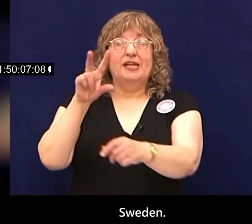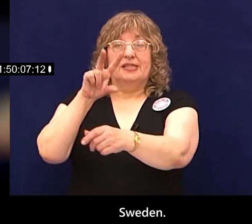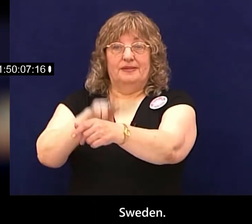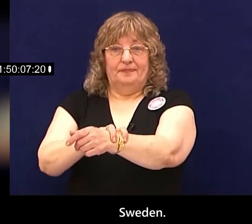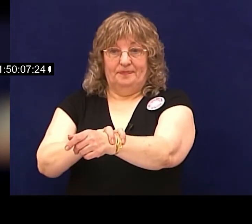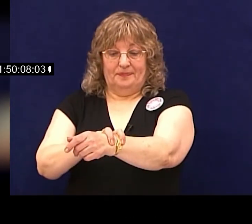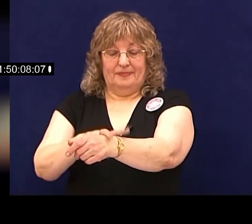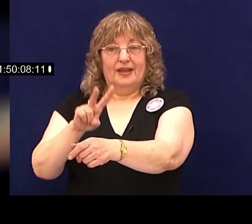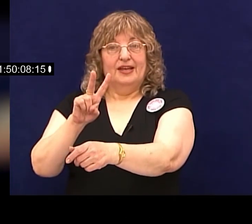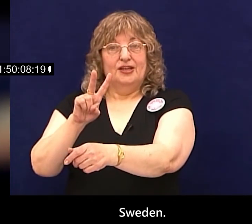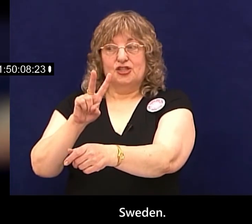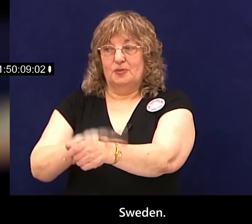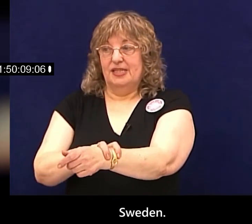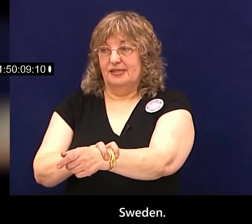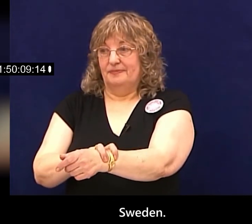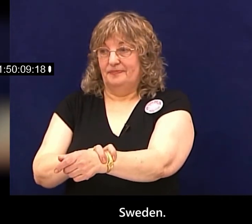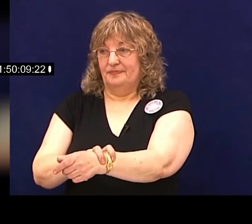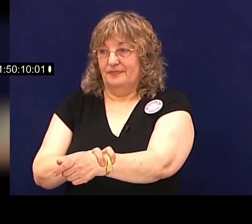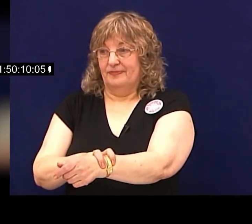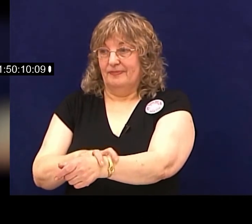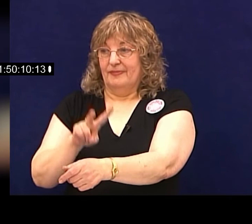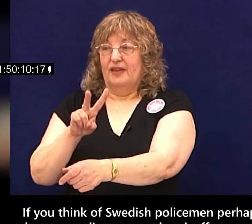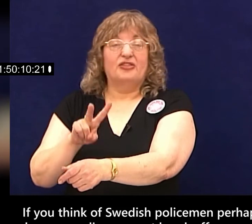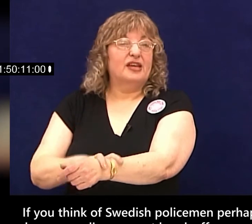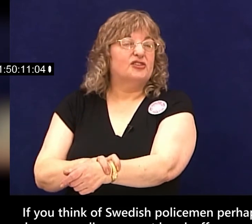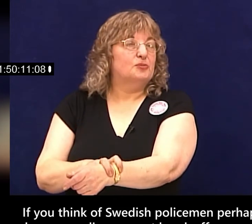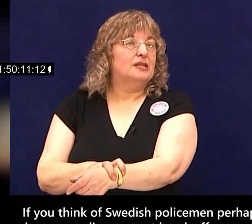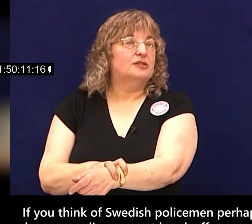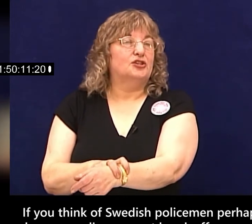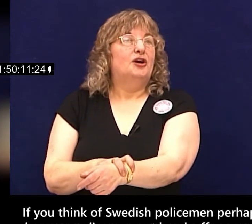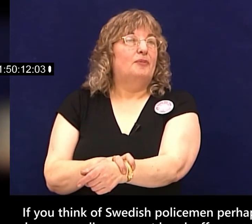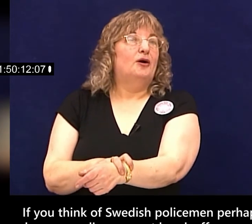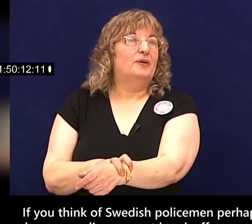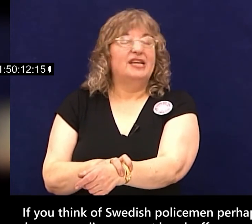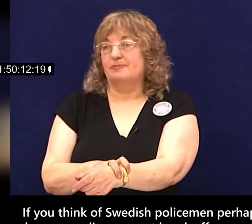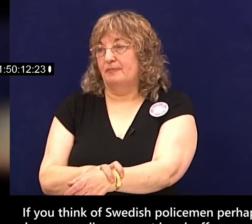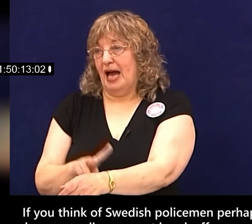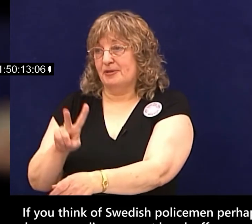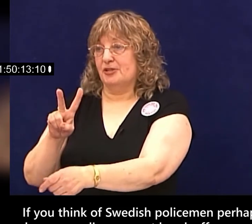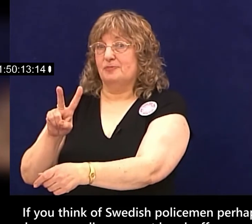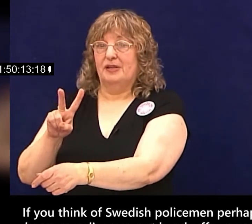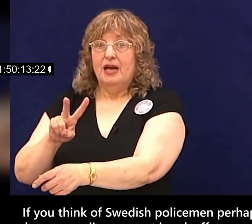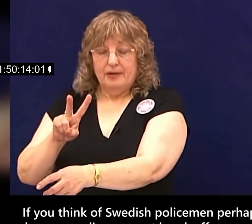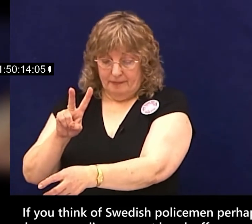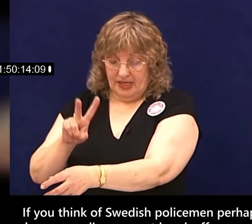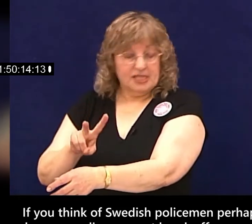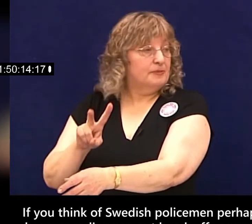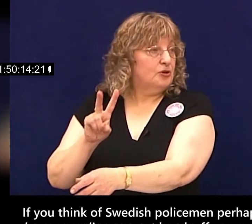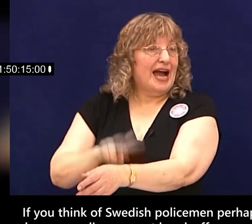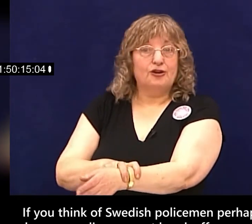Sweden. Sweden. If you think of Swedish policemen, perhaps, because policemen put handcuffs